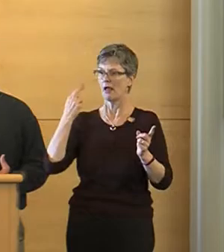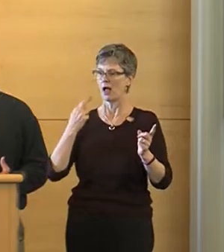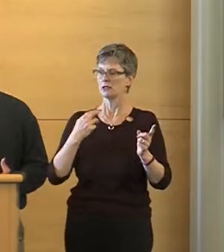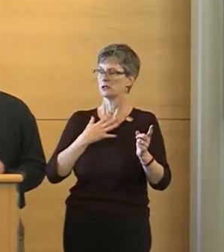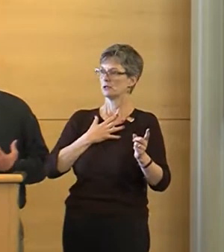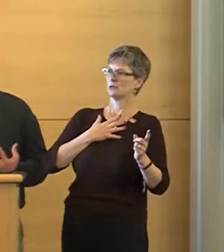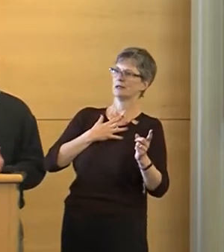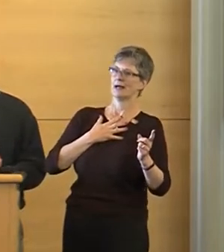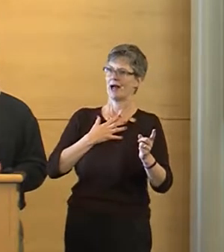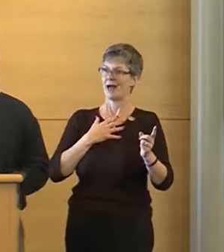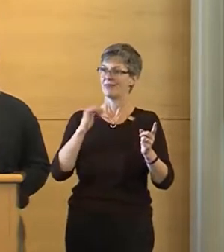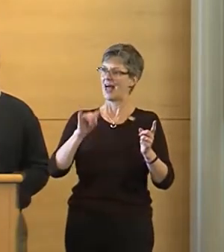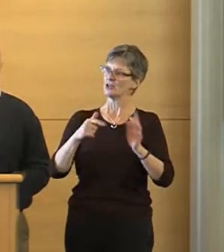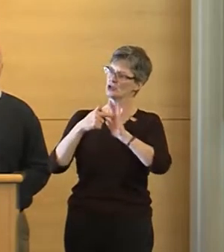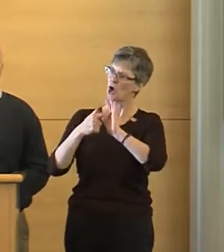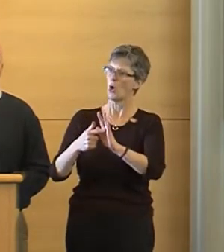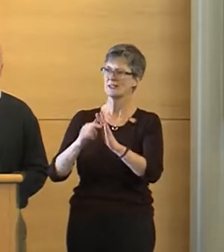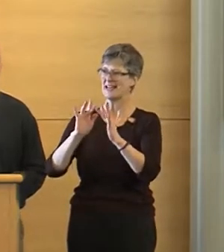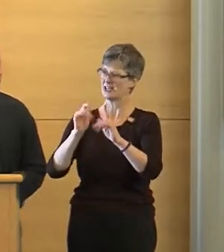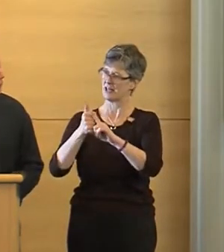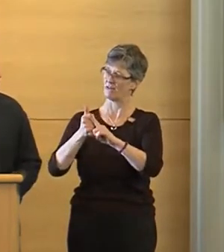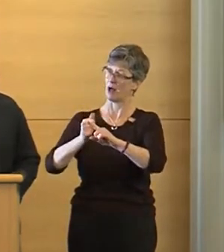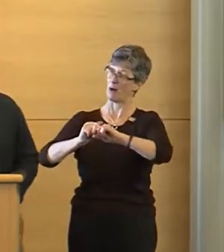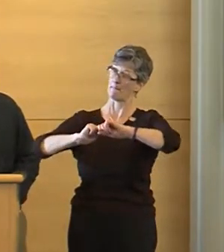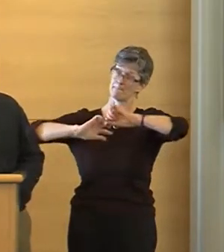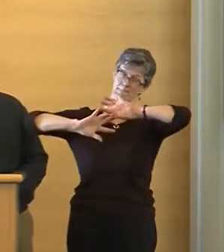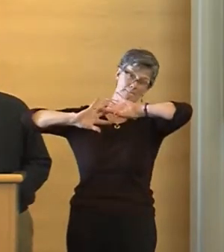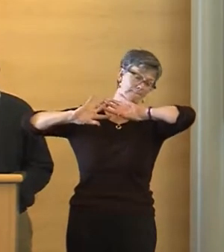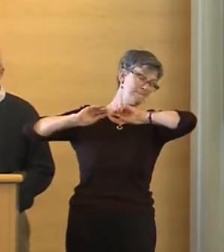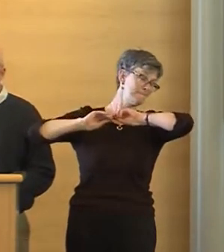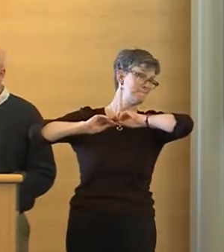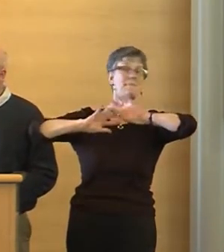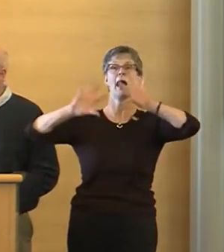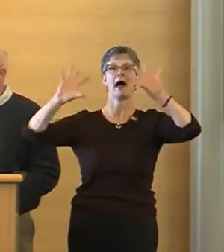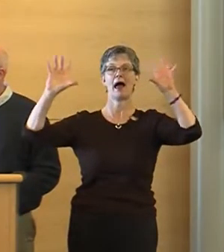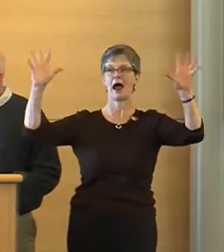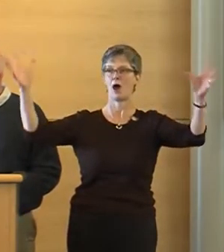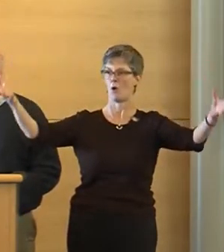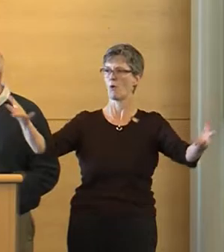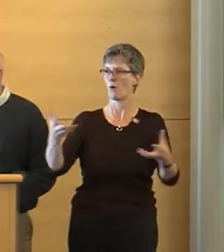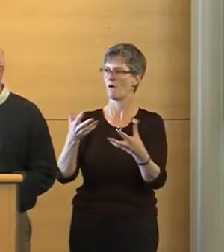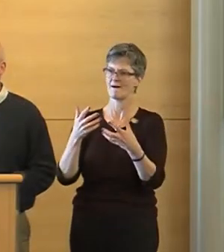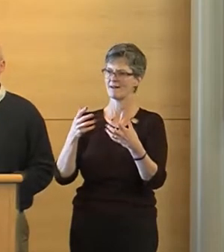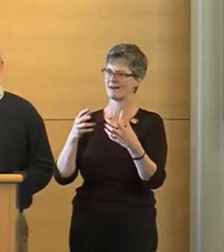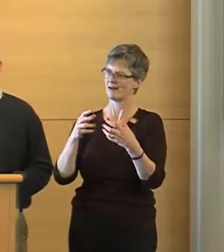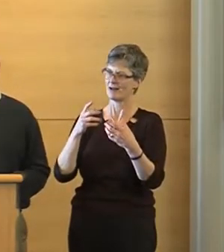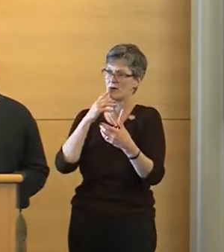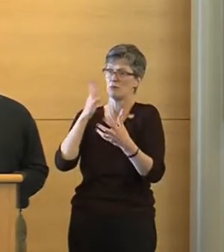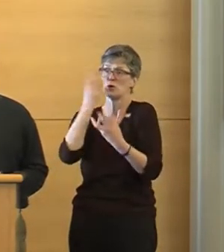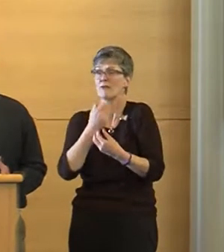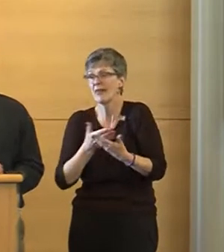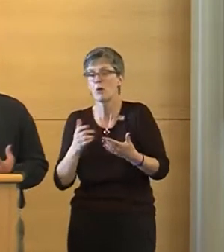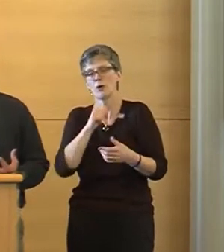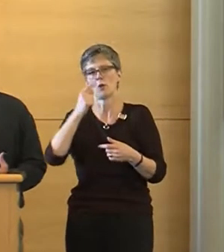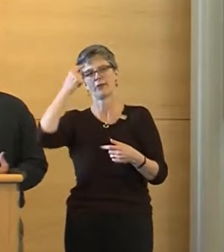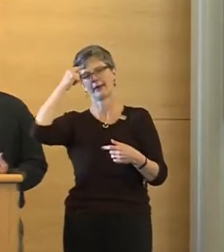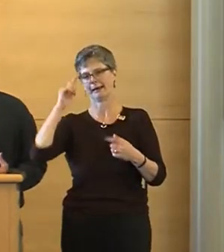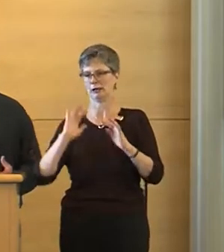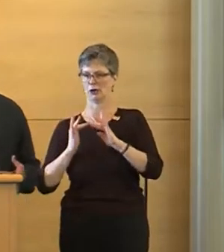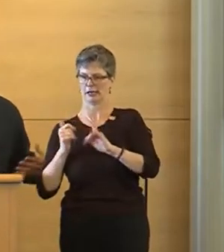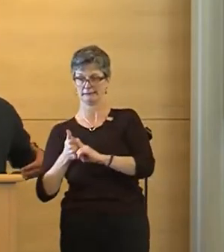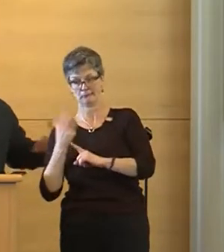this is an actual representation of all of the nodes on the internet and how they all connect. And when he, you know, started doing this, he came